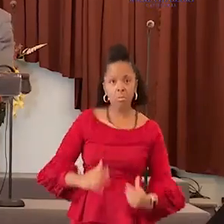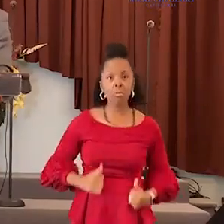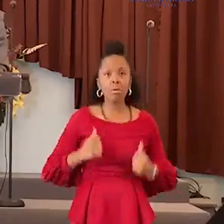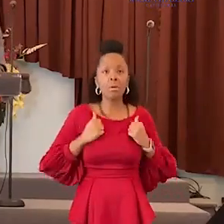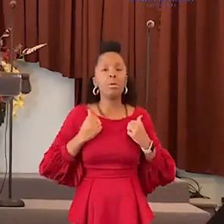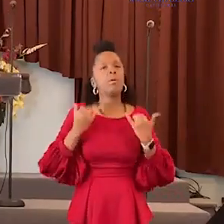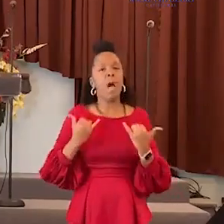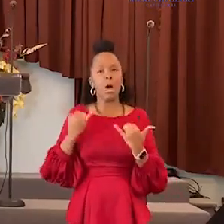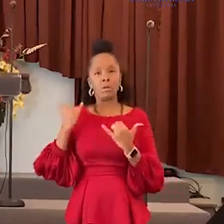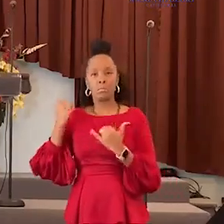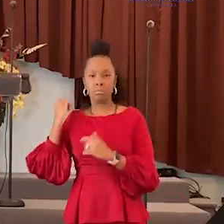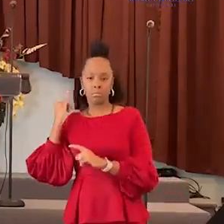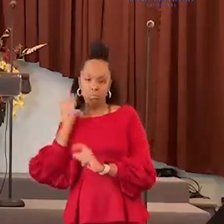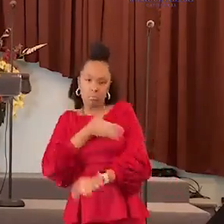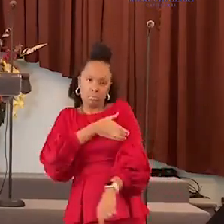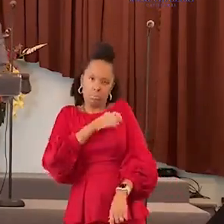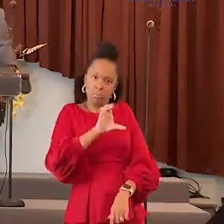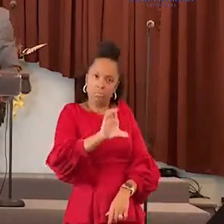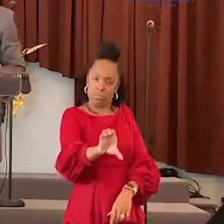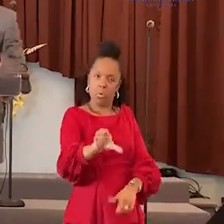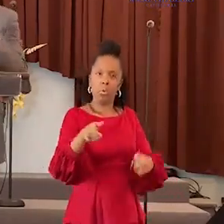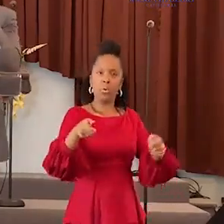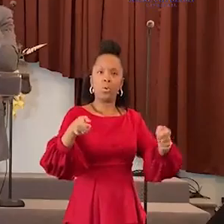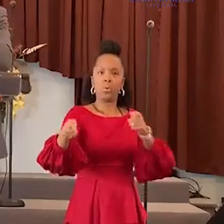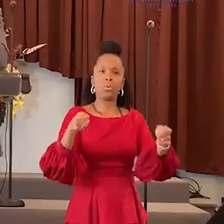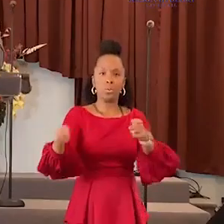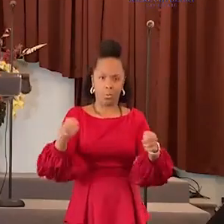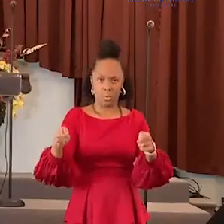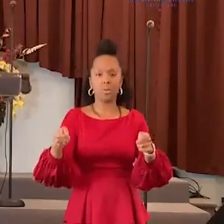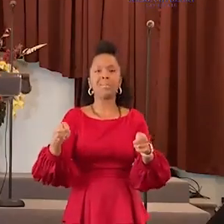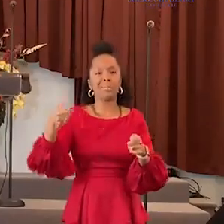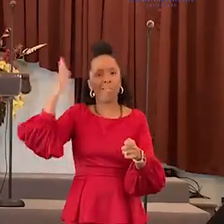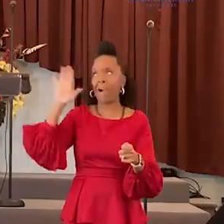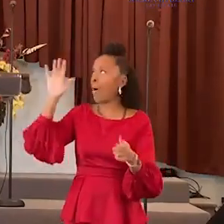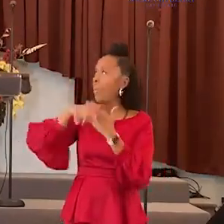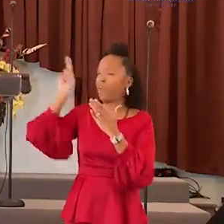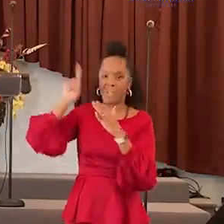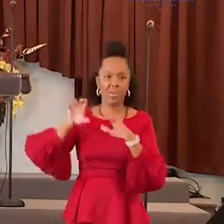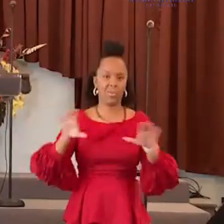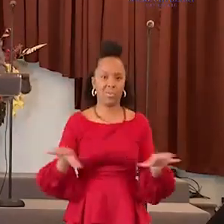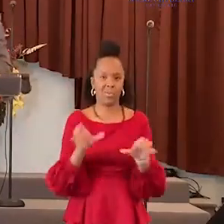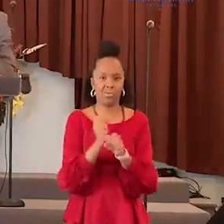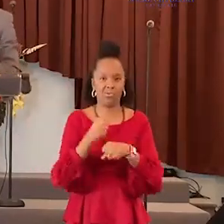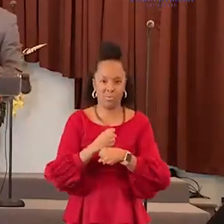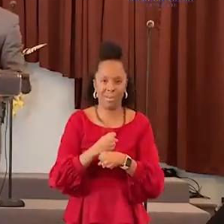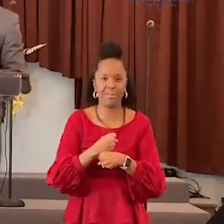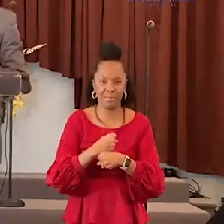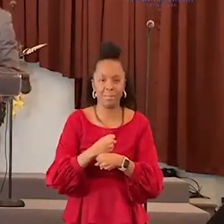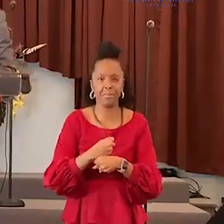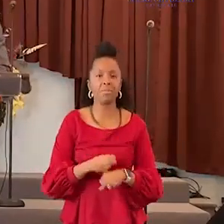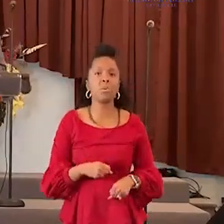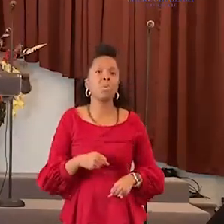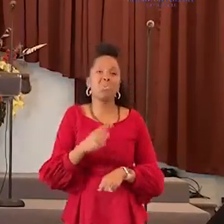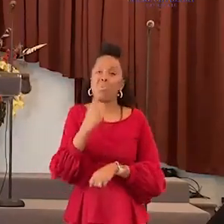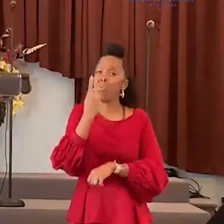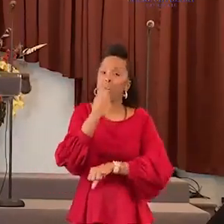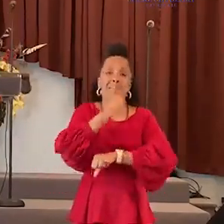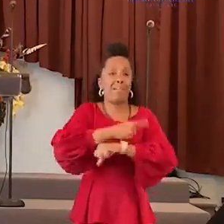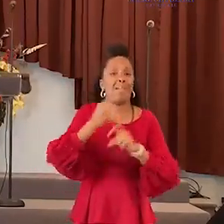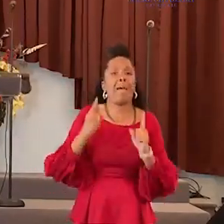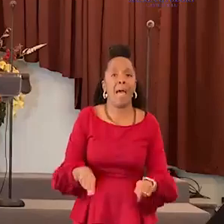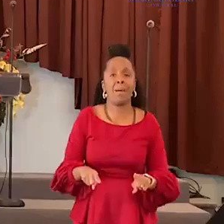creation. One day, a man prints his finger on the spindle of sin.